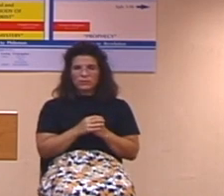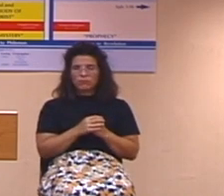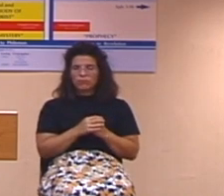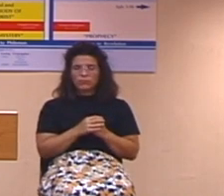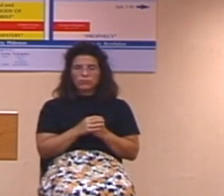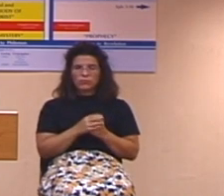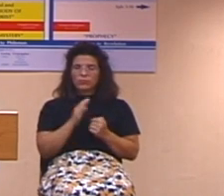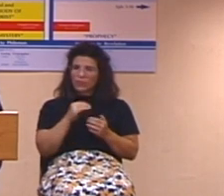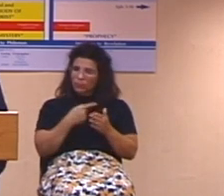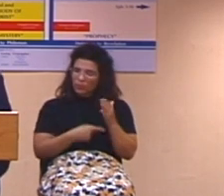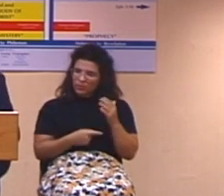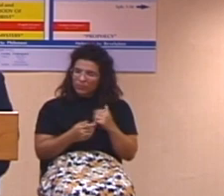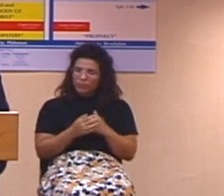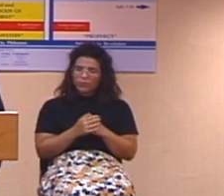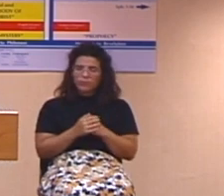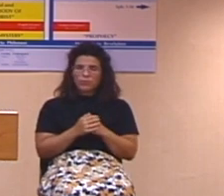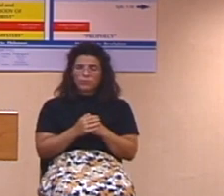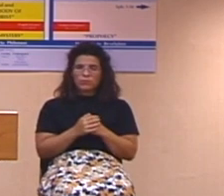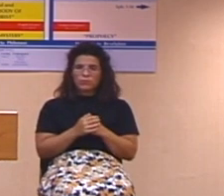That what?